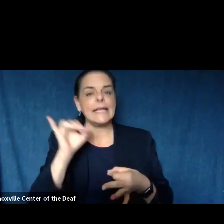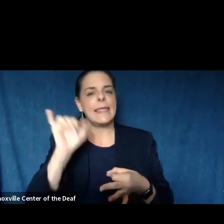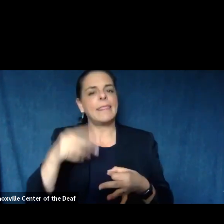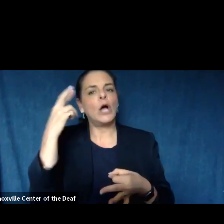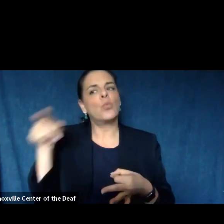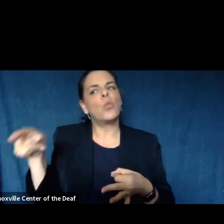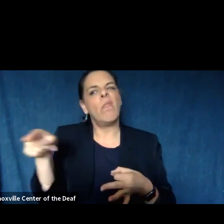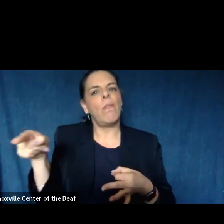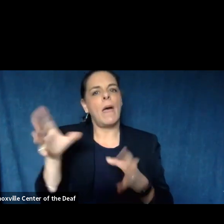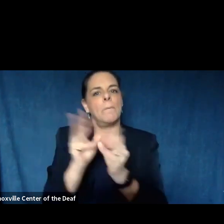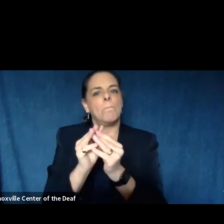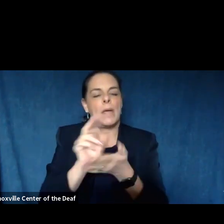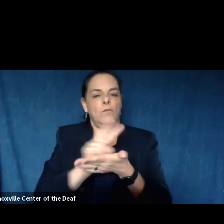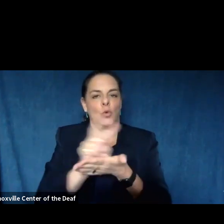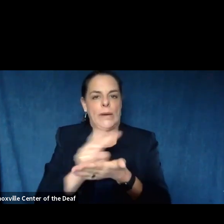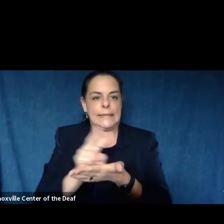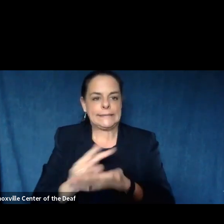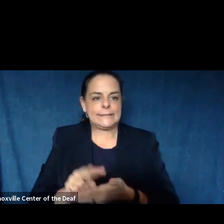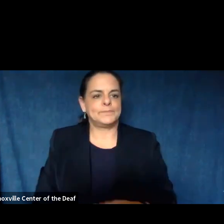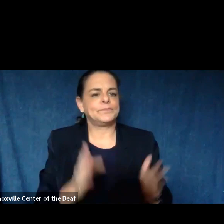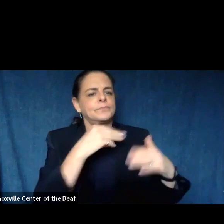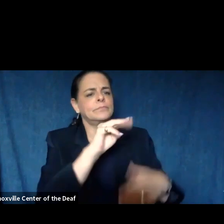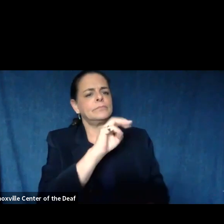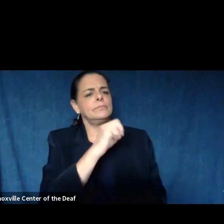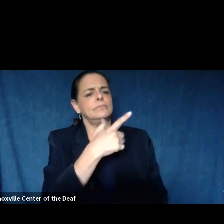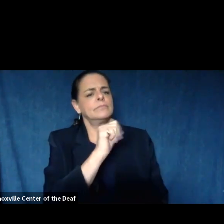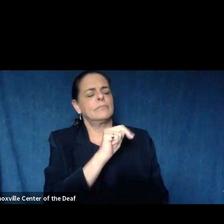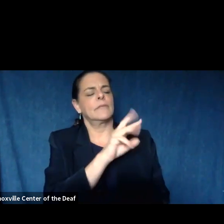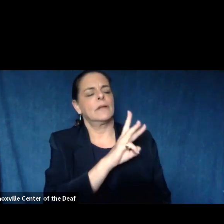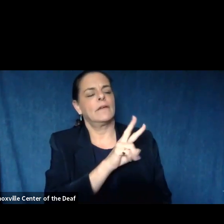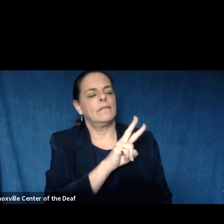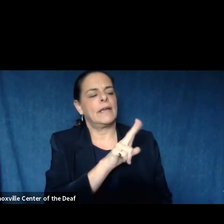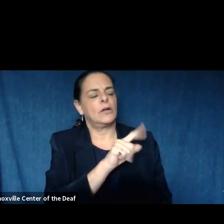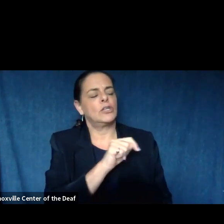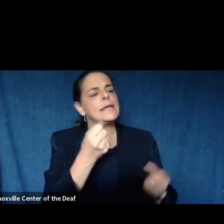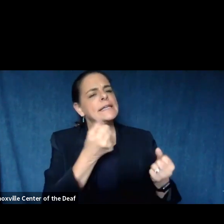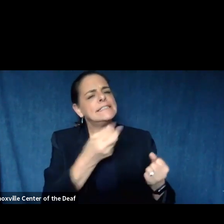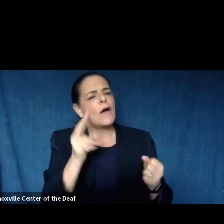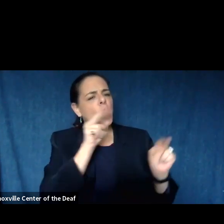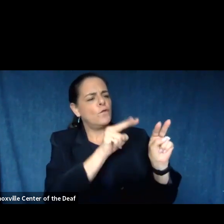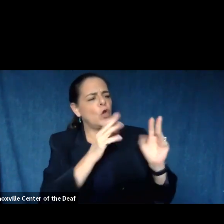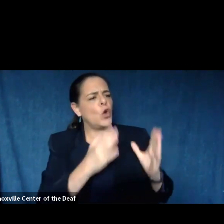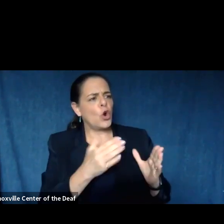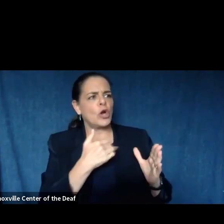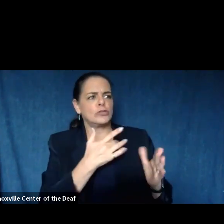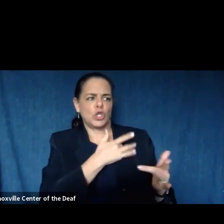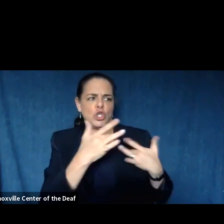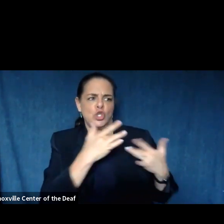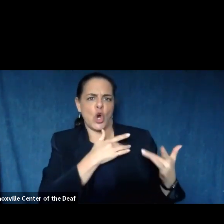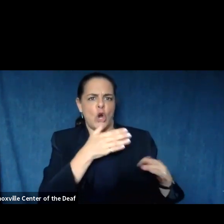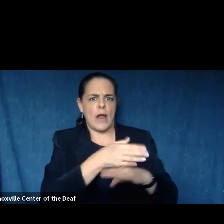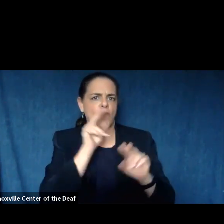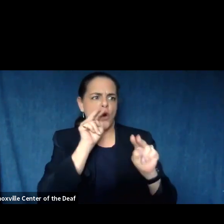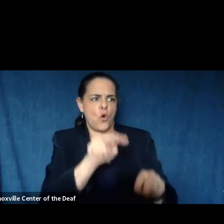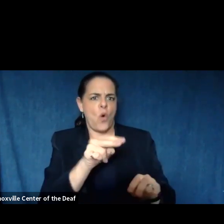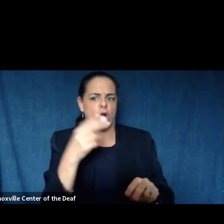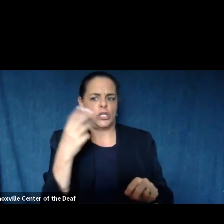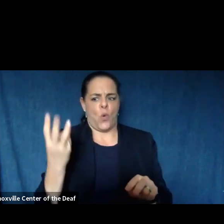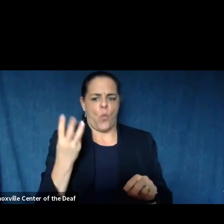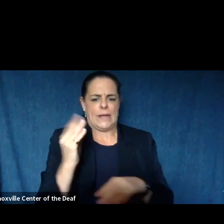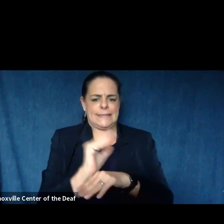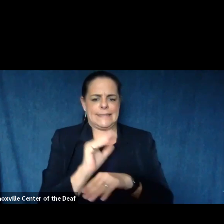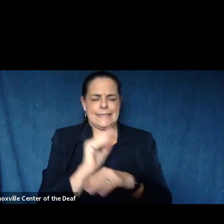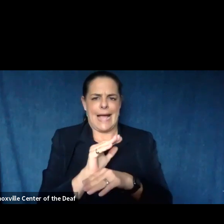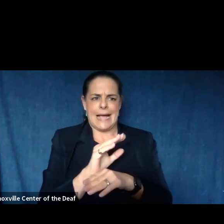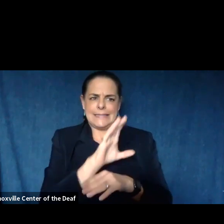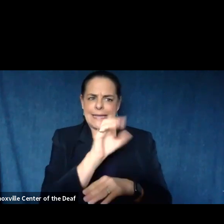From Megan with WBLT, several of our viewers have expressed concern after seeing Wednesday night's video of the county budget meeting in